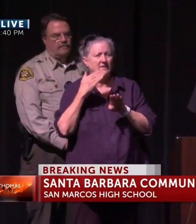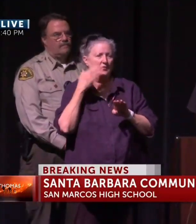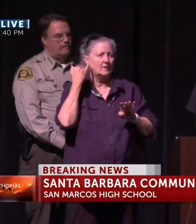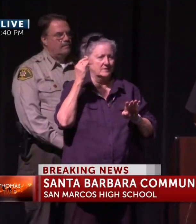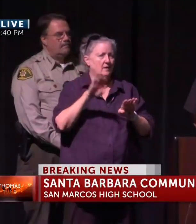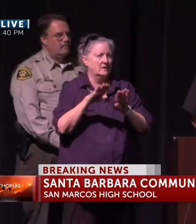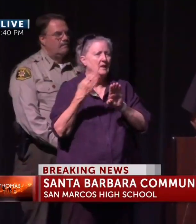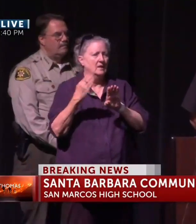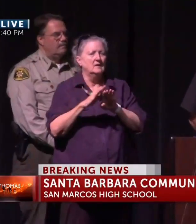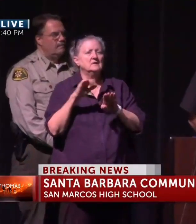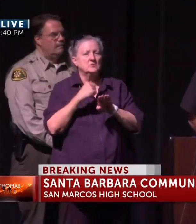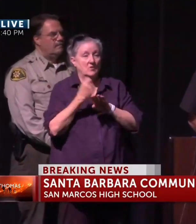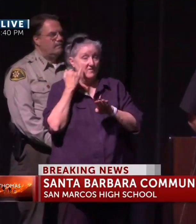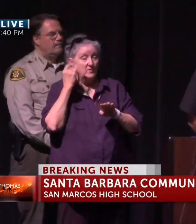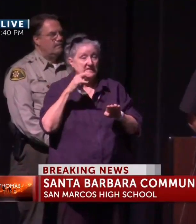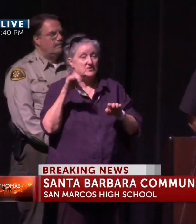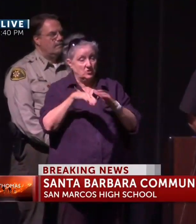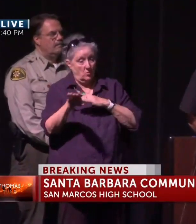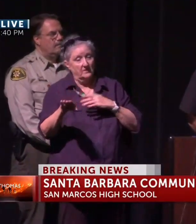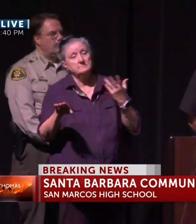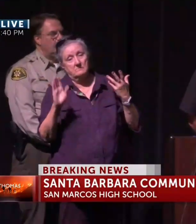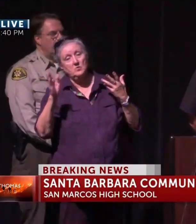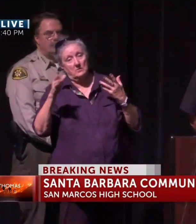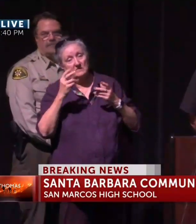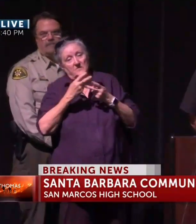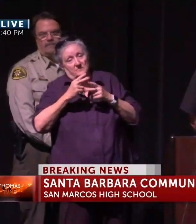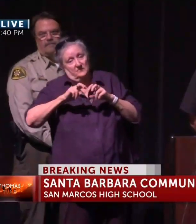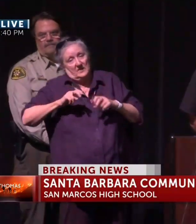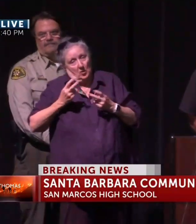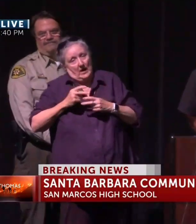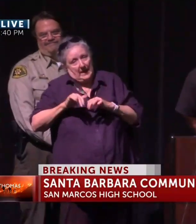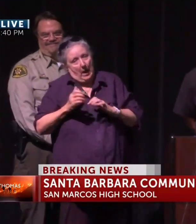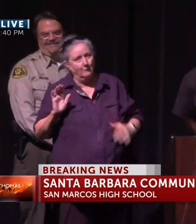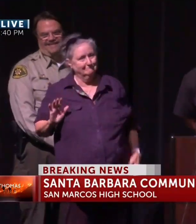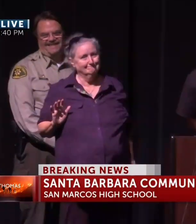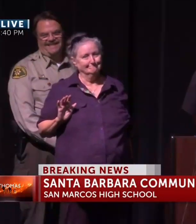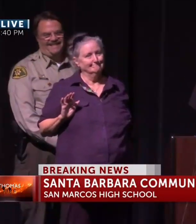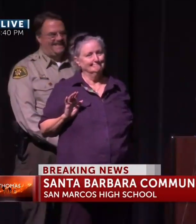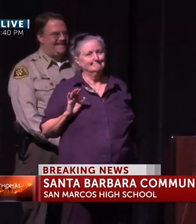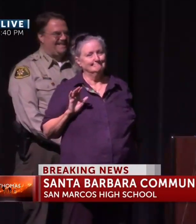that's a good idea. If we need to make entry in there, we'll figure out how to get in there.